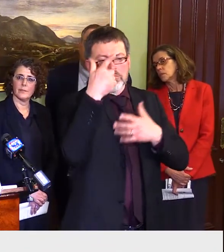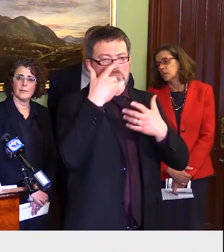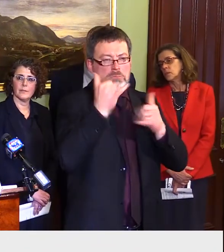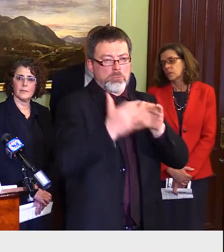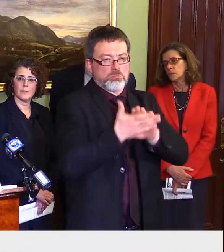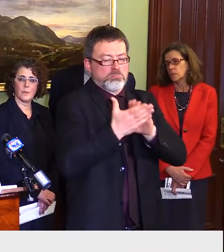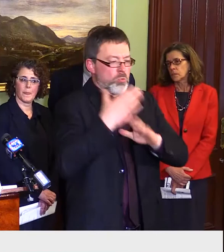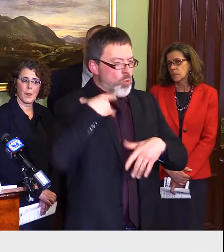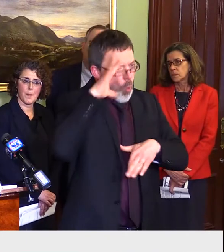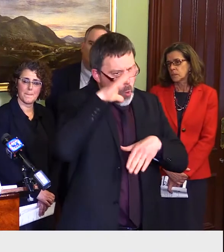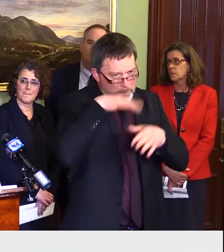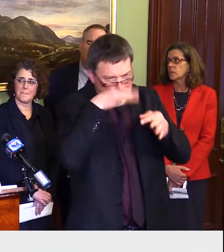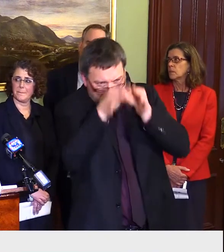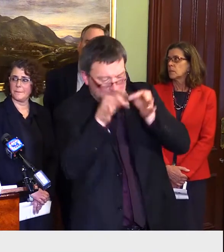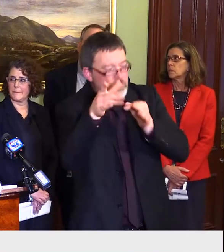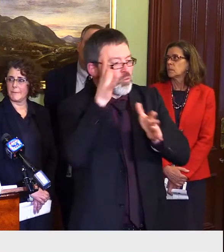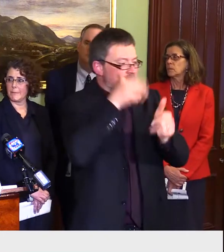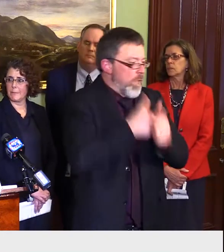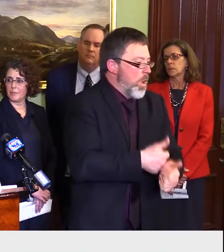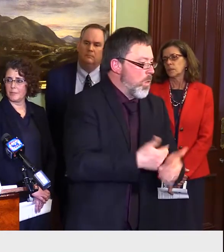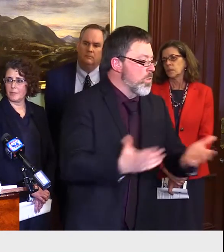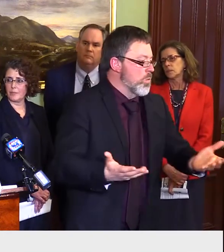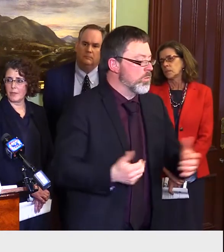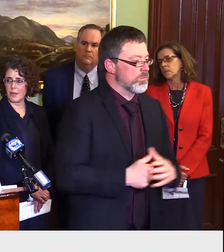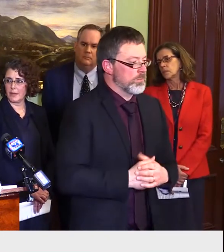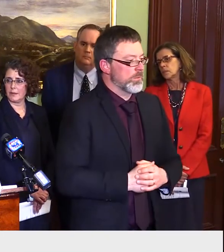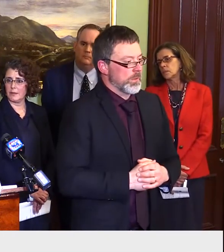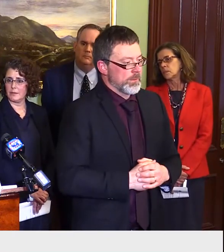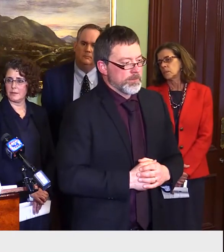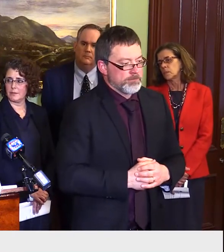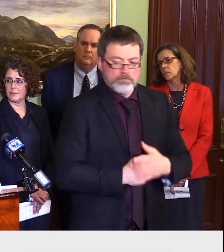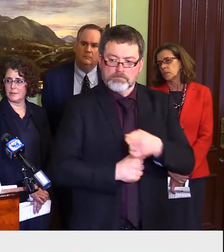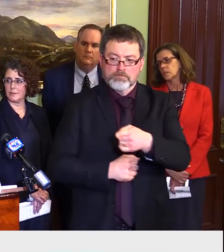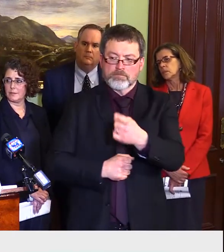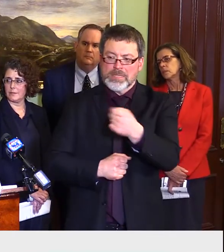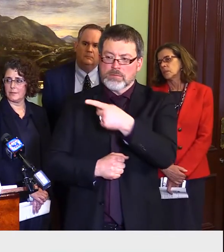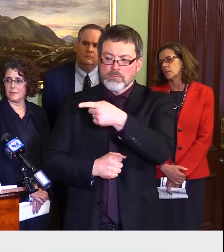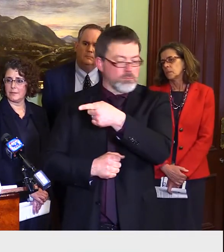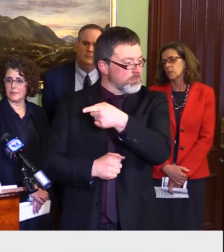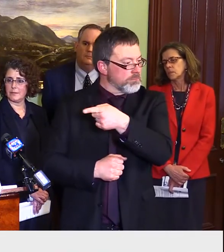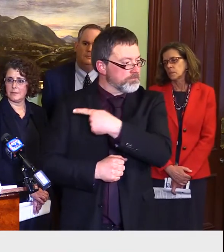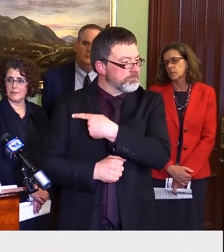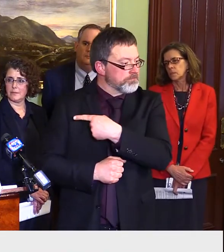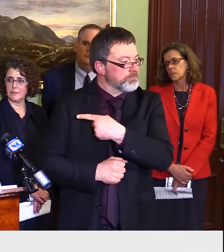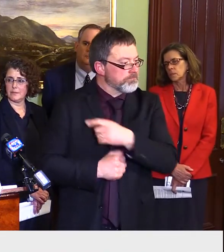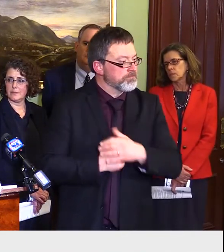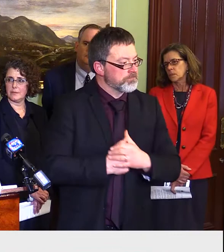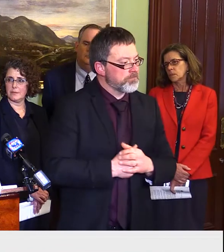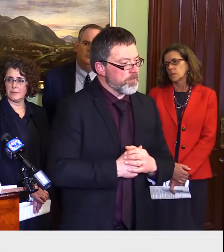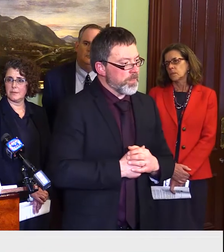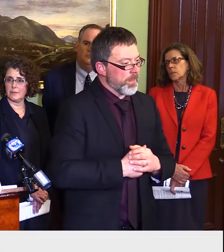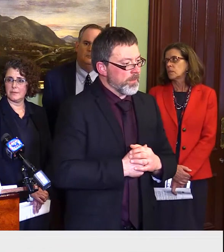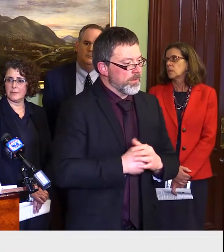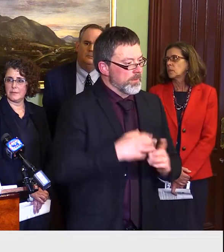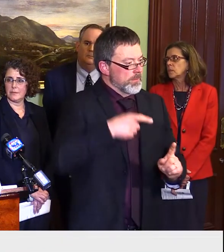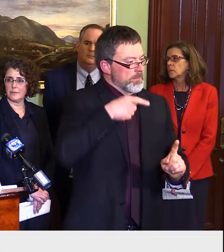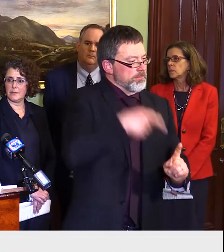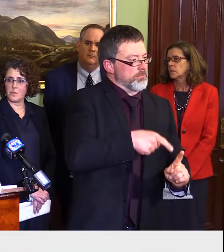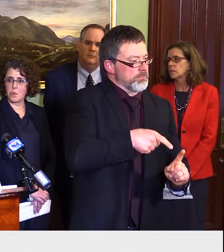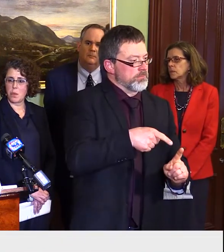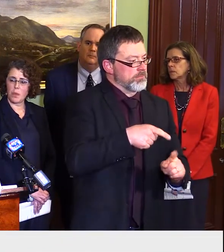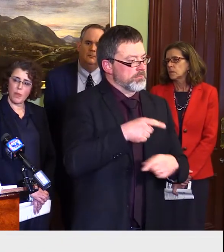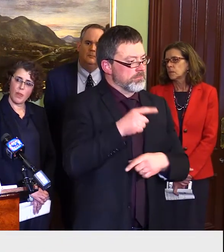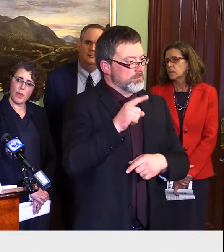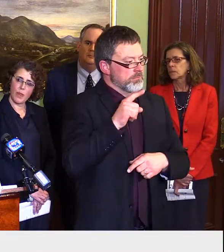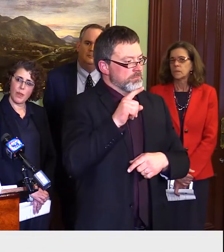where between period breaks involve gatherings over 250 kids in the hallway? Let